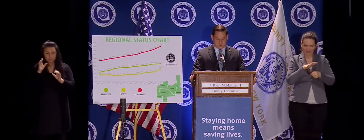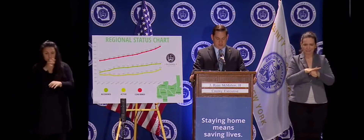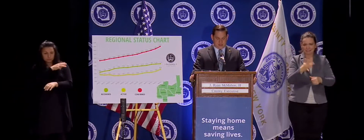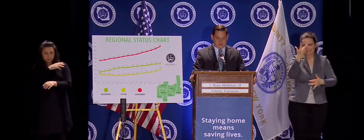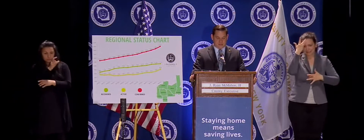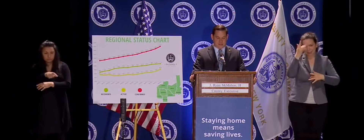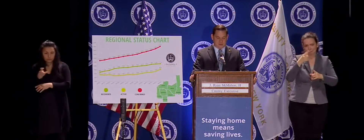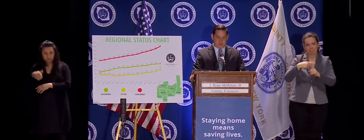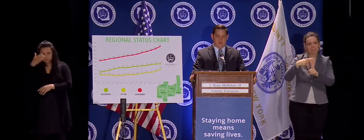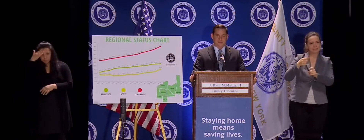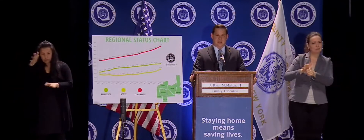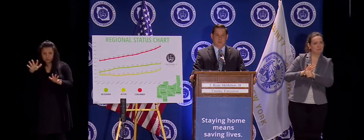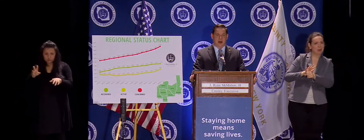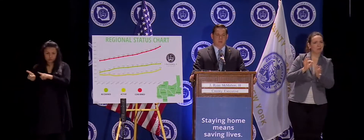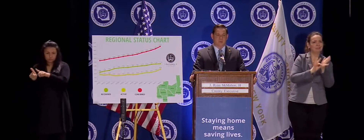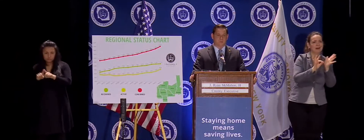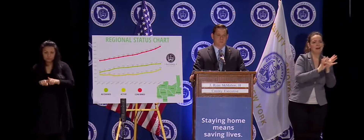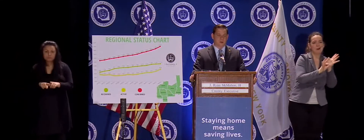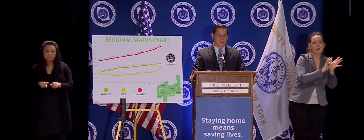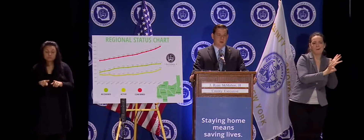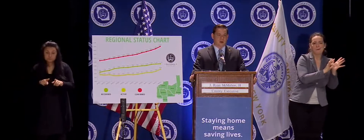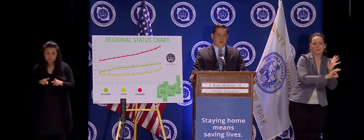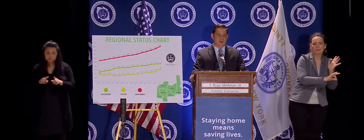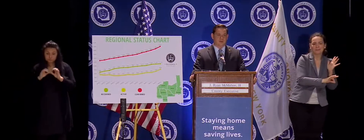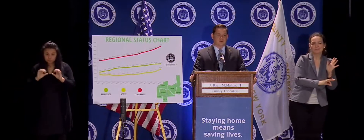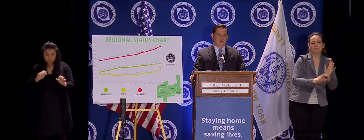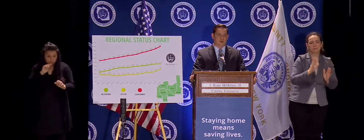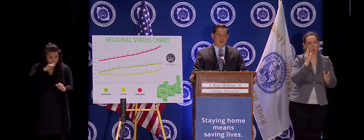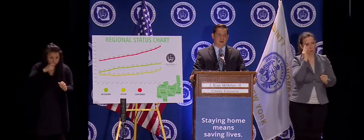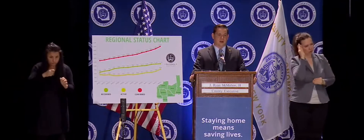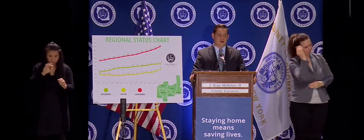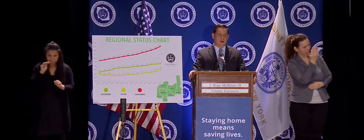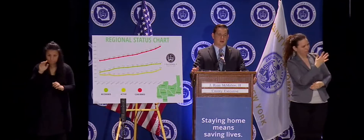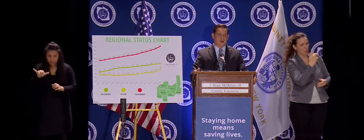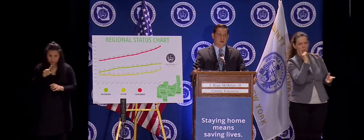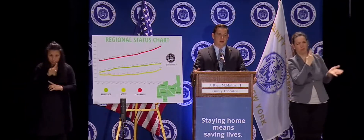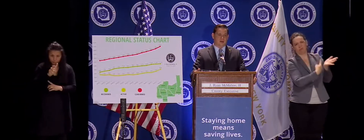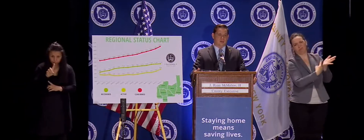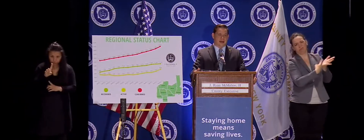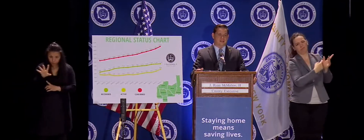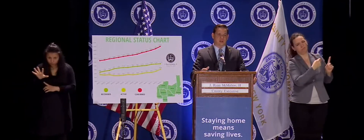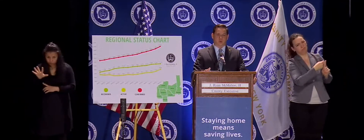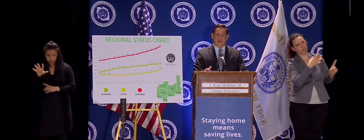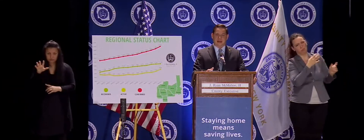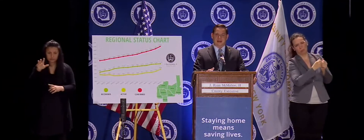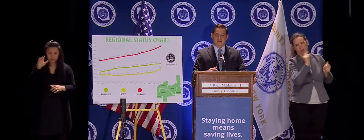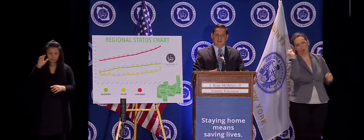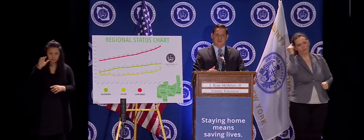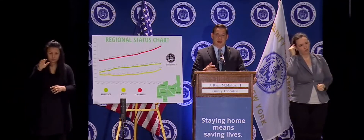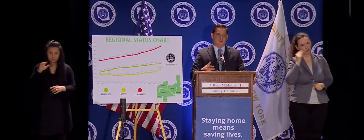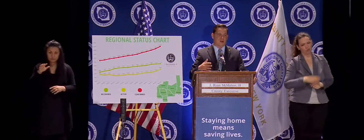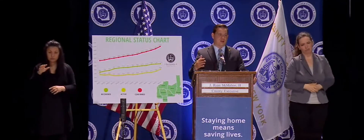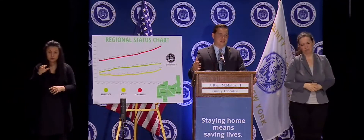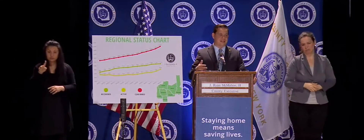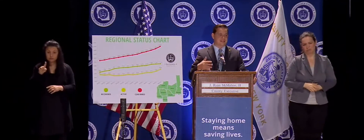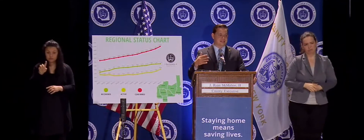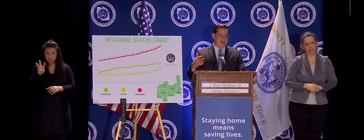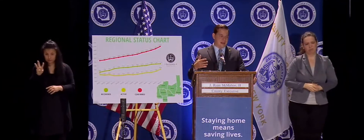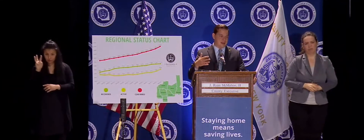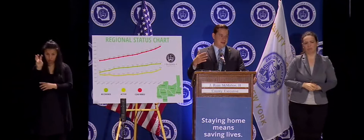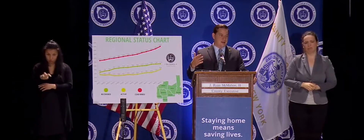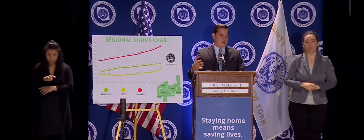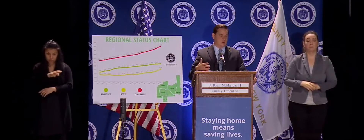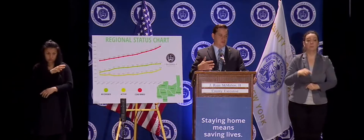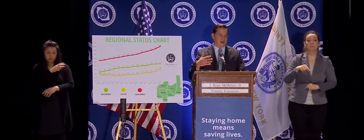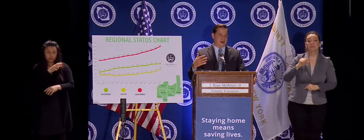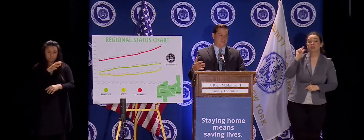doing 13,000 tests a month is not a problem. Even if you look at our last 3 days of 500 tests a